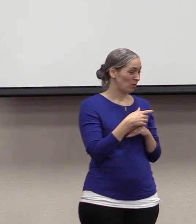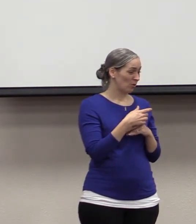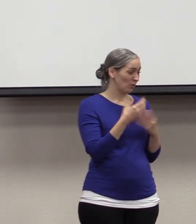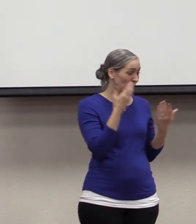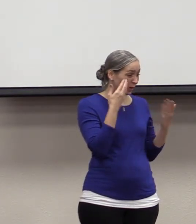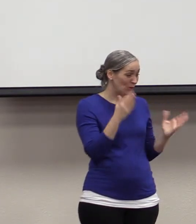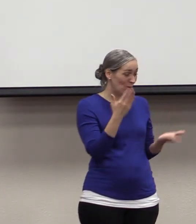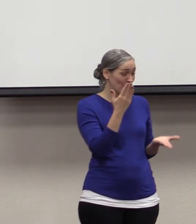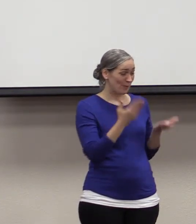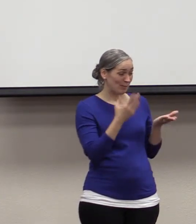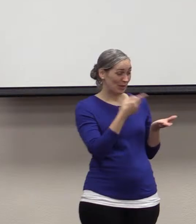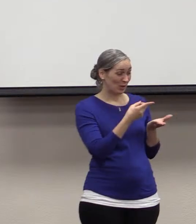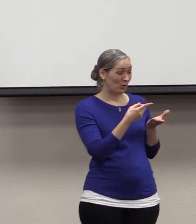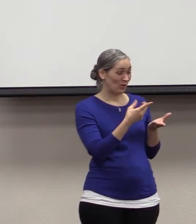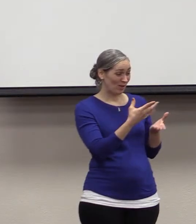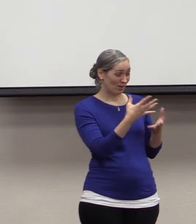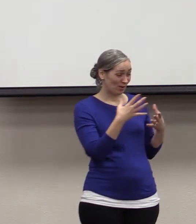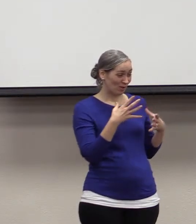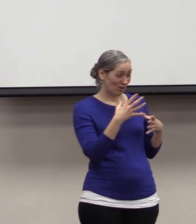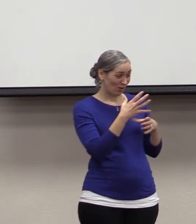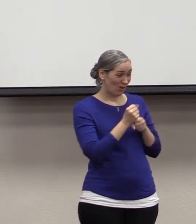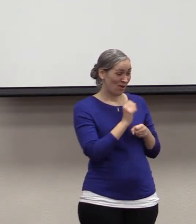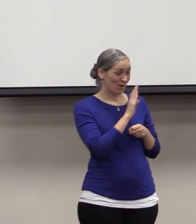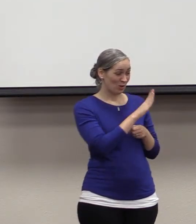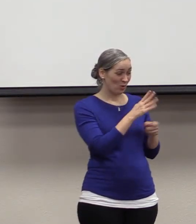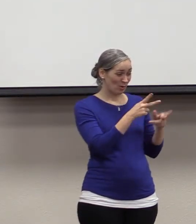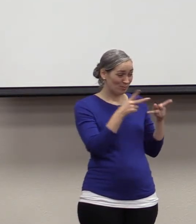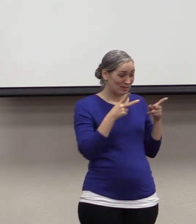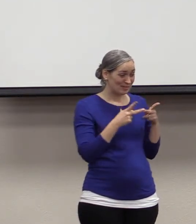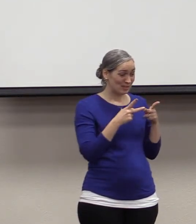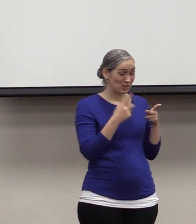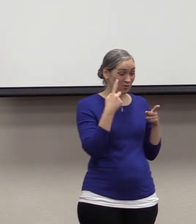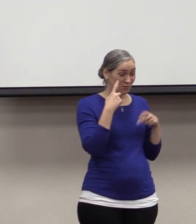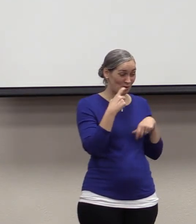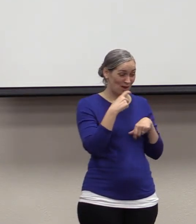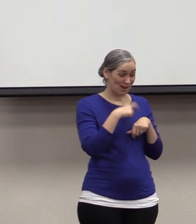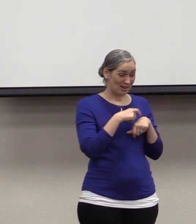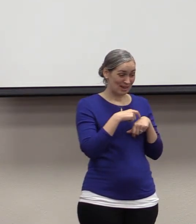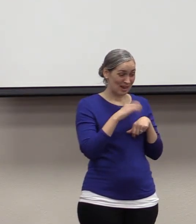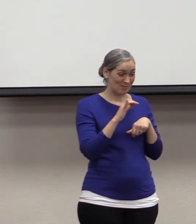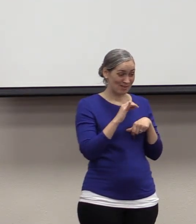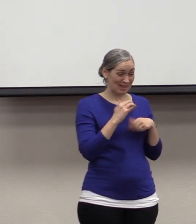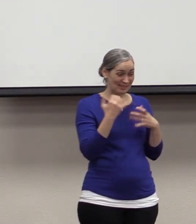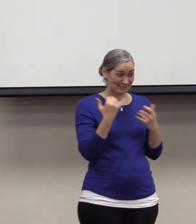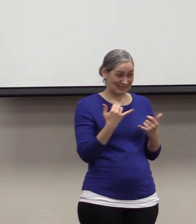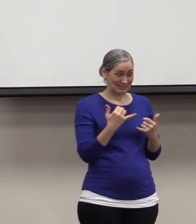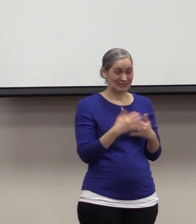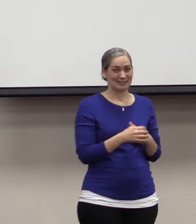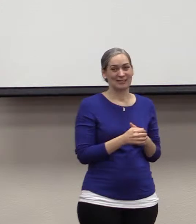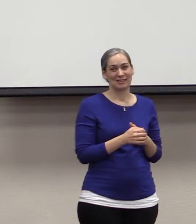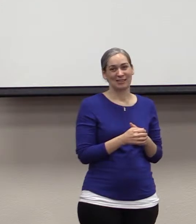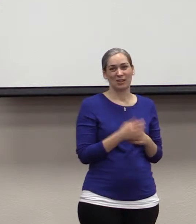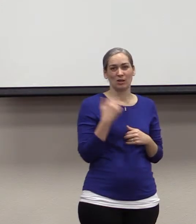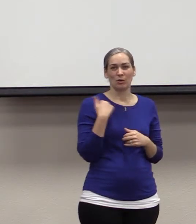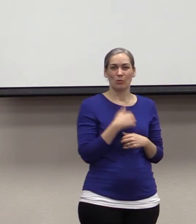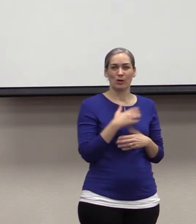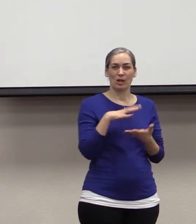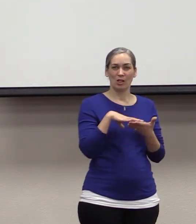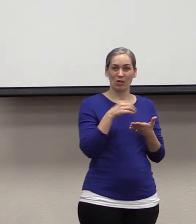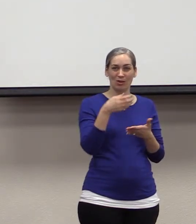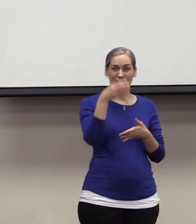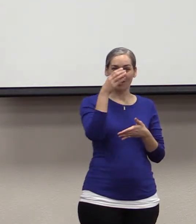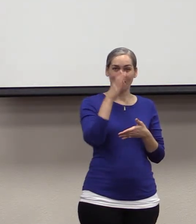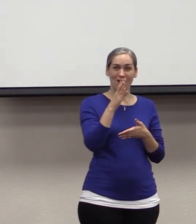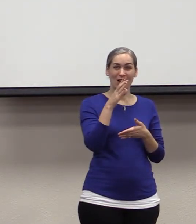royal position for such a time as this." So what do we learn about God? We learn that he is